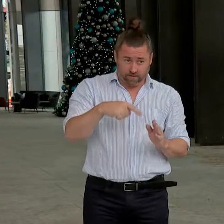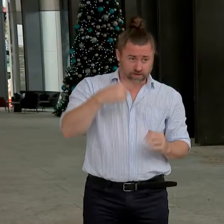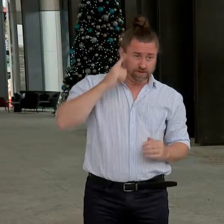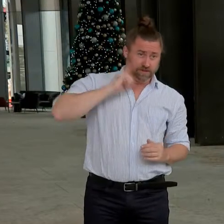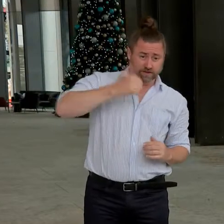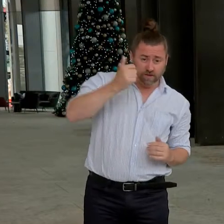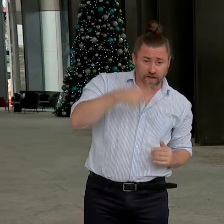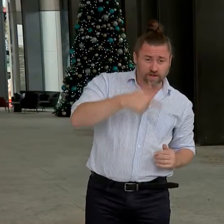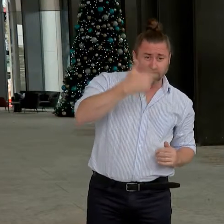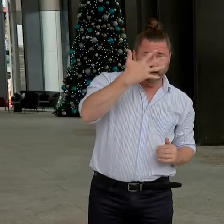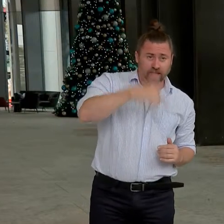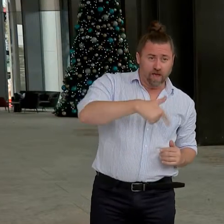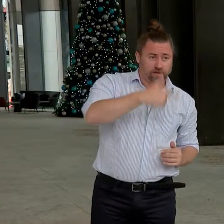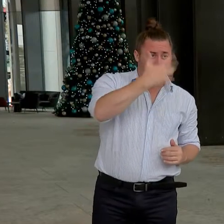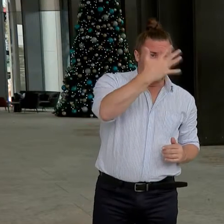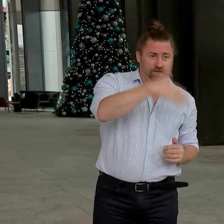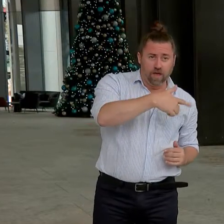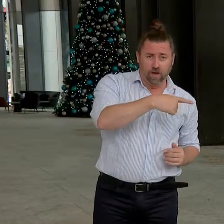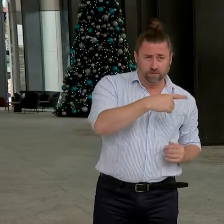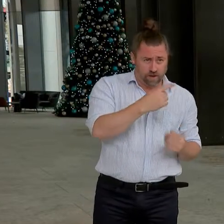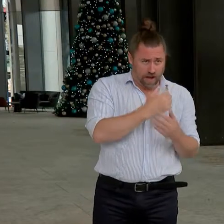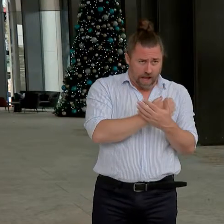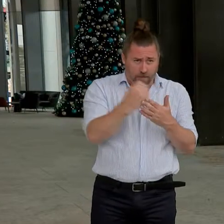through New South Wales. So we've still got to be careful.